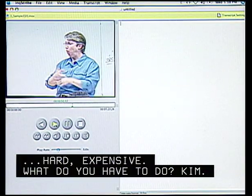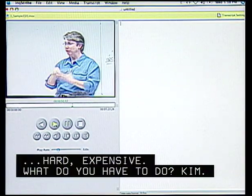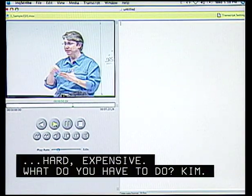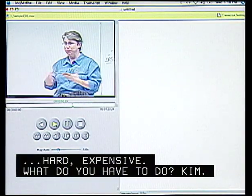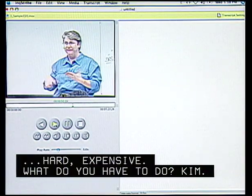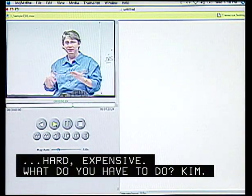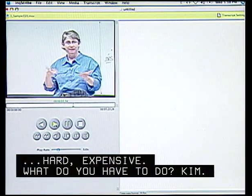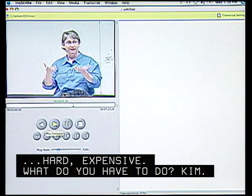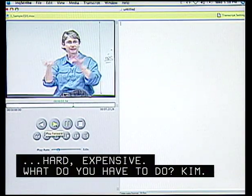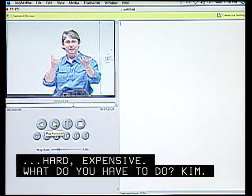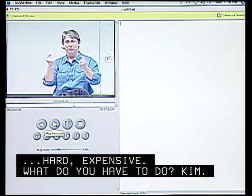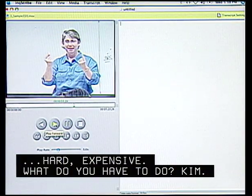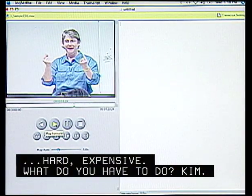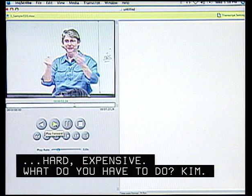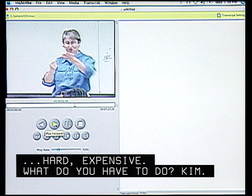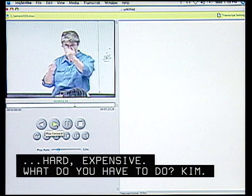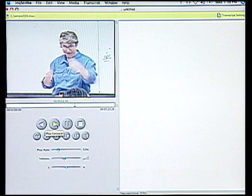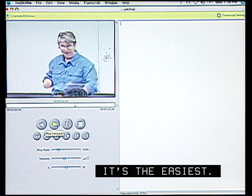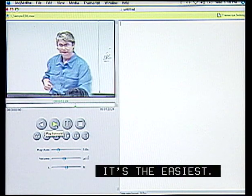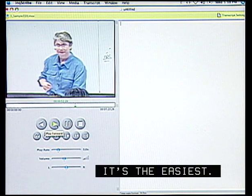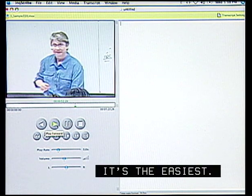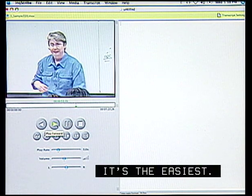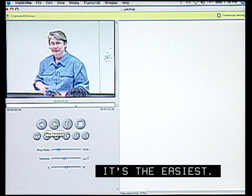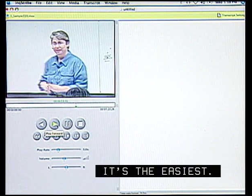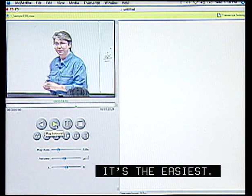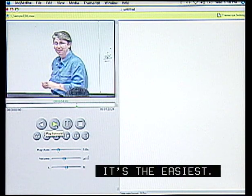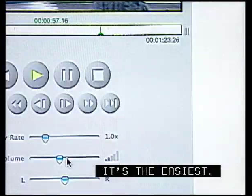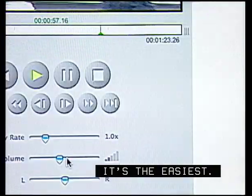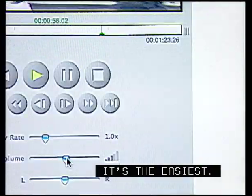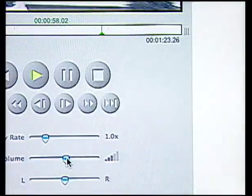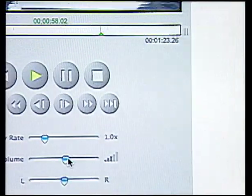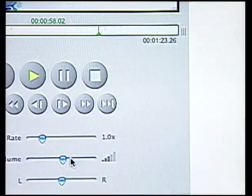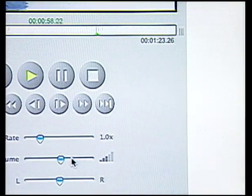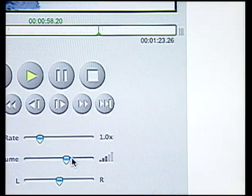hard, expensive? What do you have to do? Kim? It's the easiest.